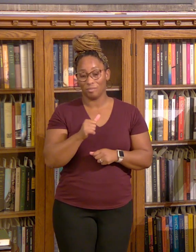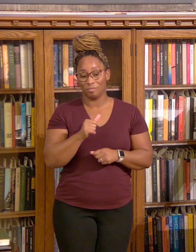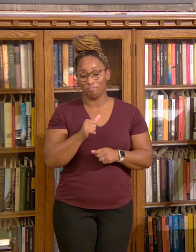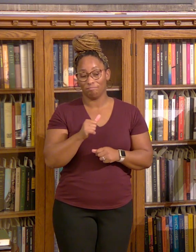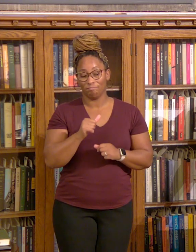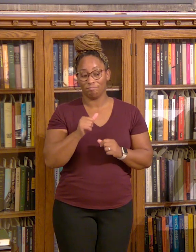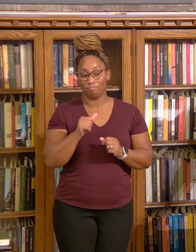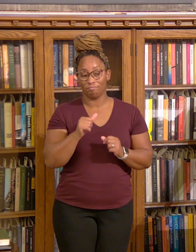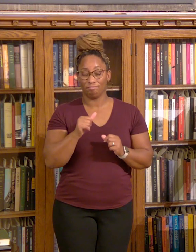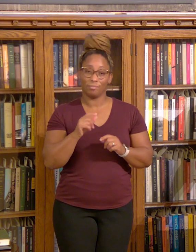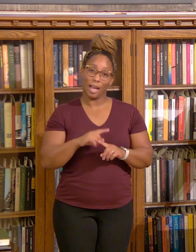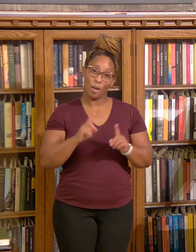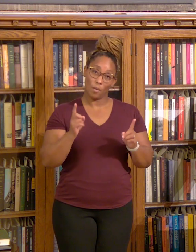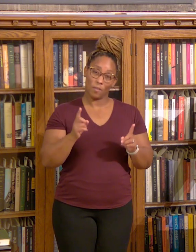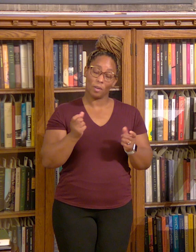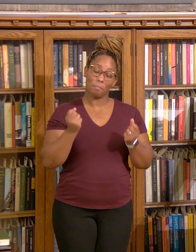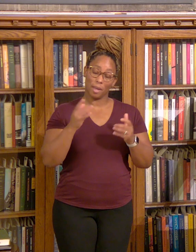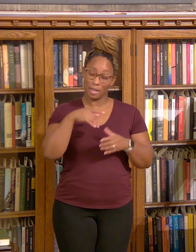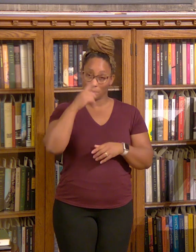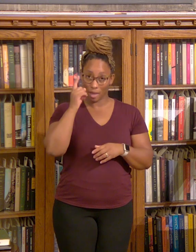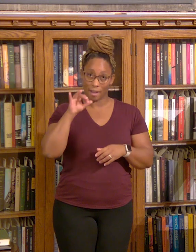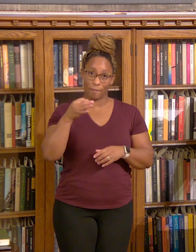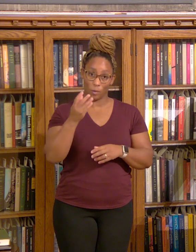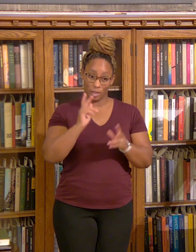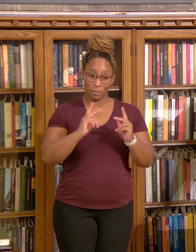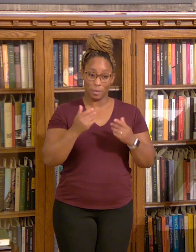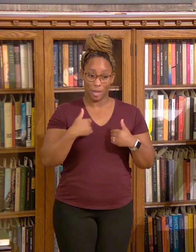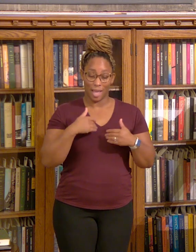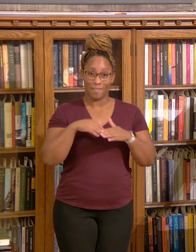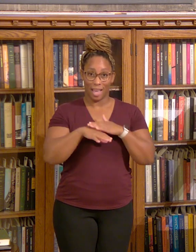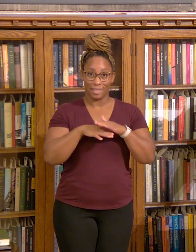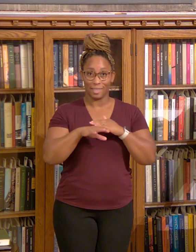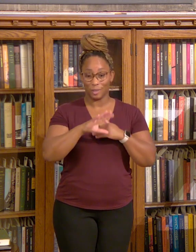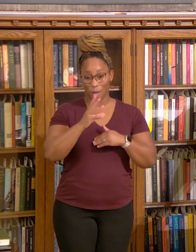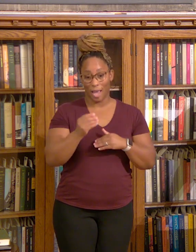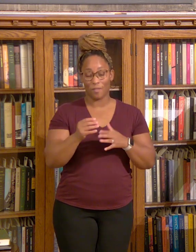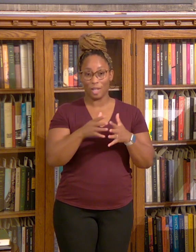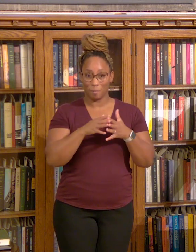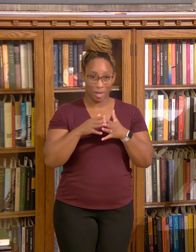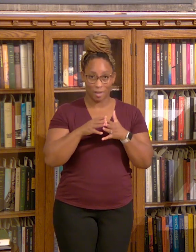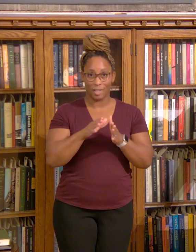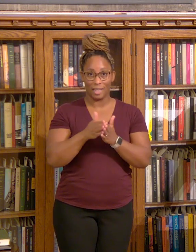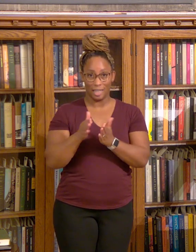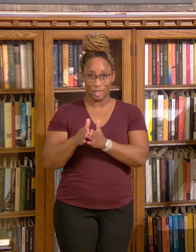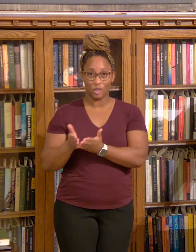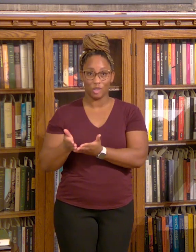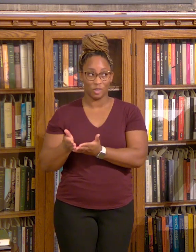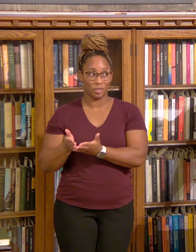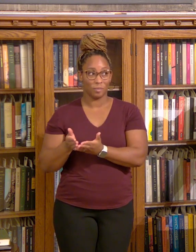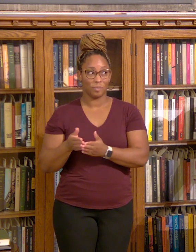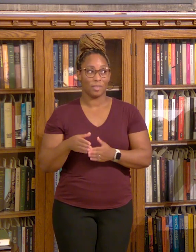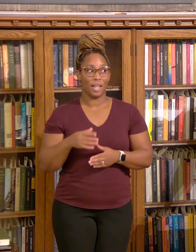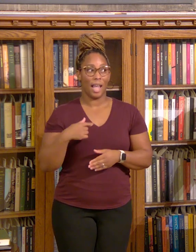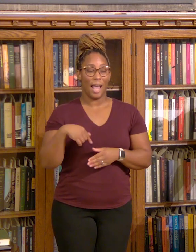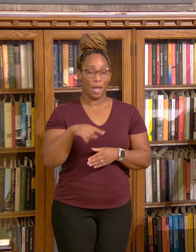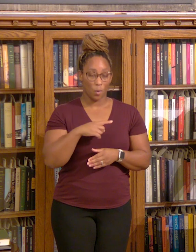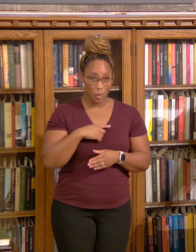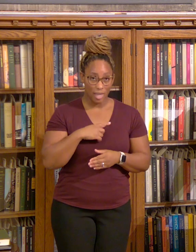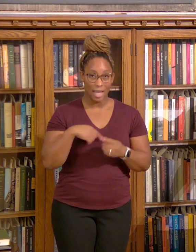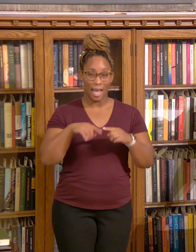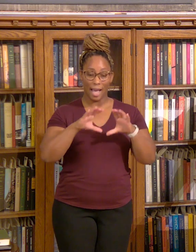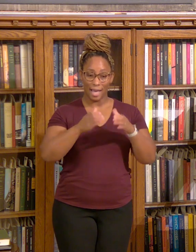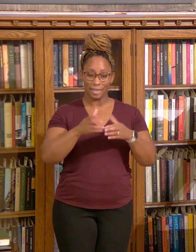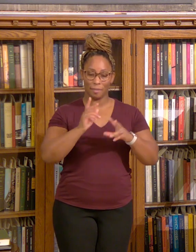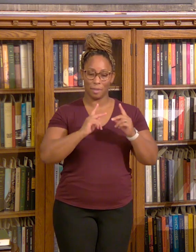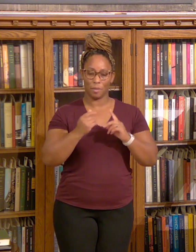however many black French people now have access to African-American literature and we as a